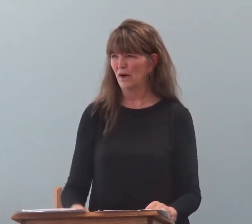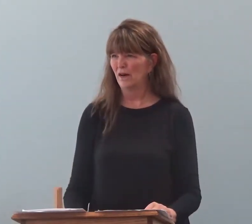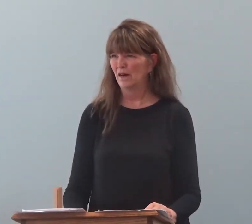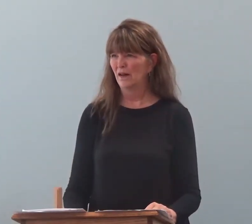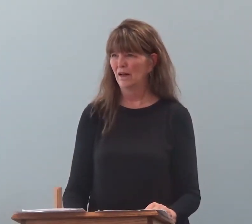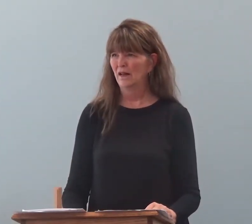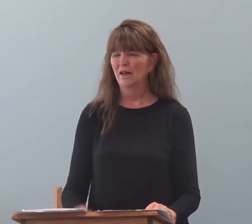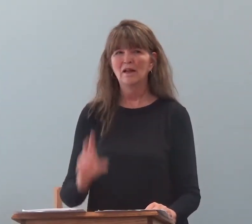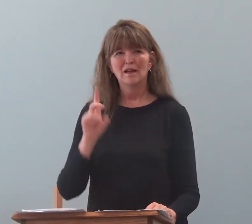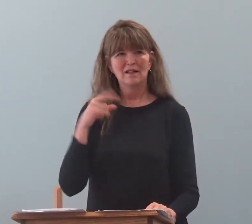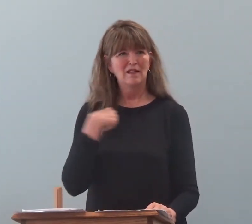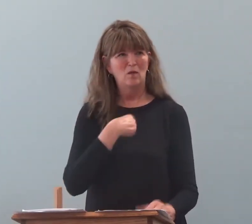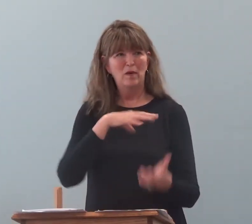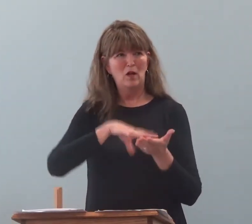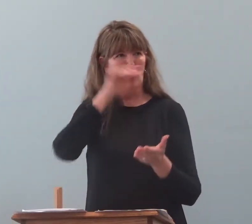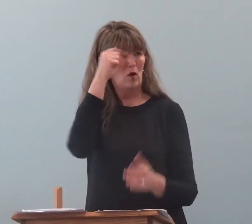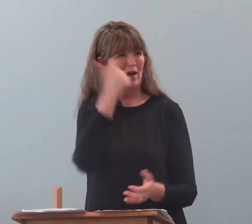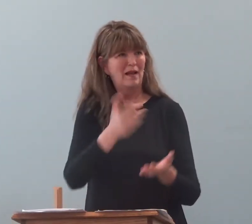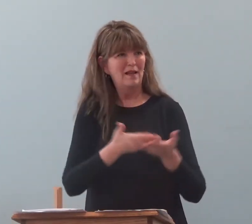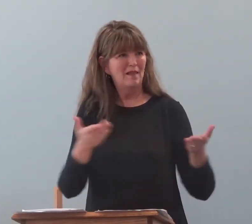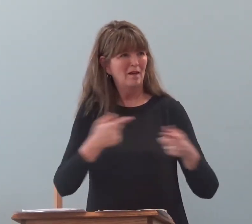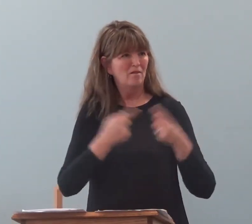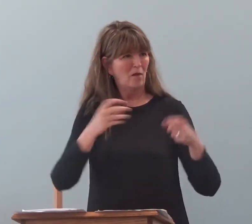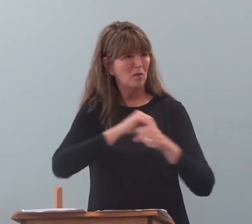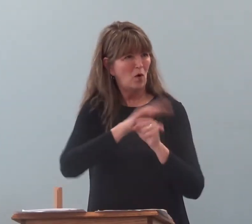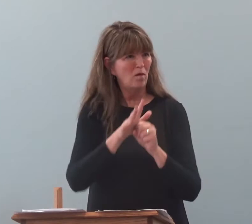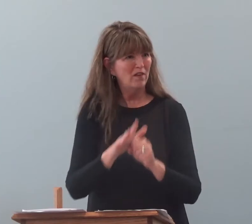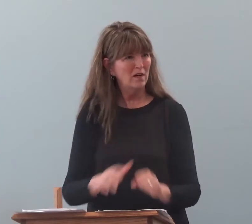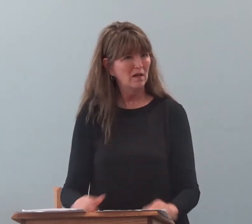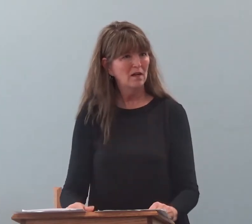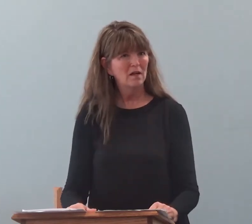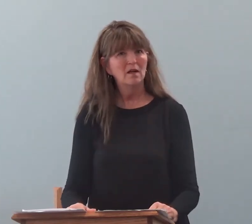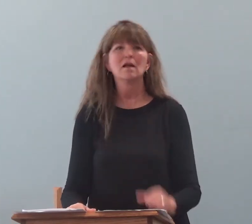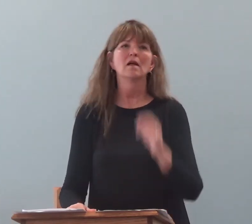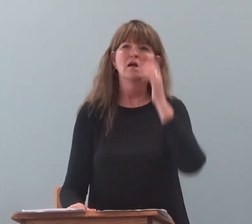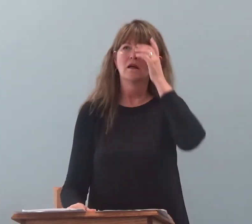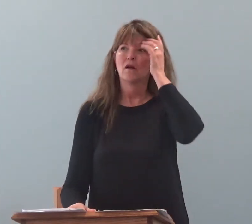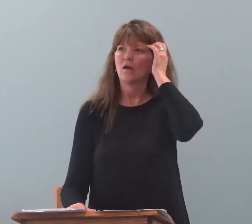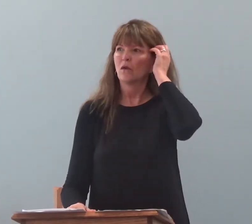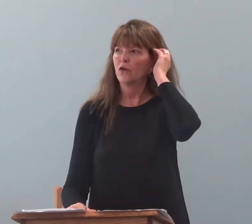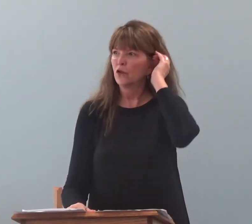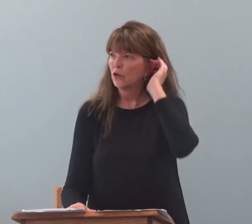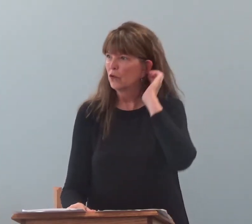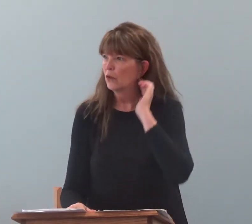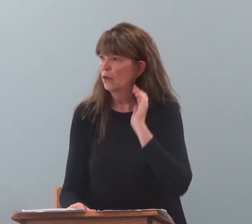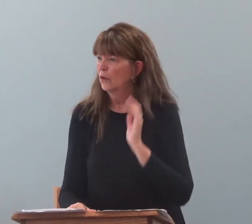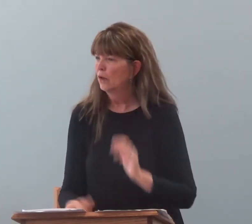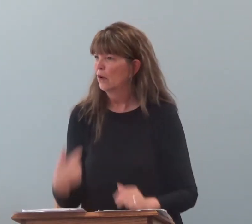Because, hey, life's short. Did we learn anything from the pandemic?